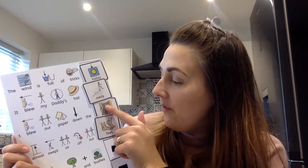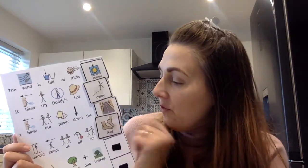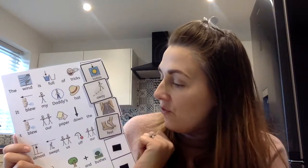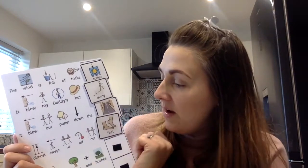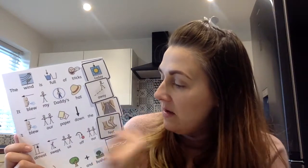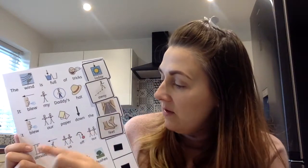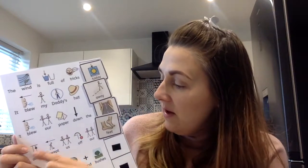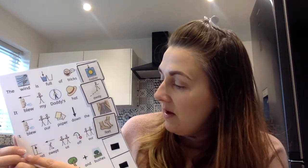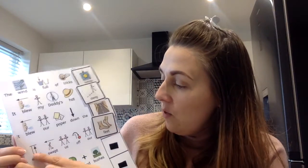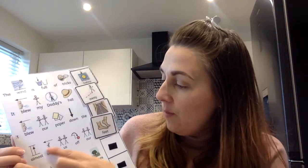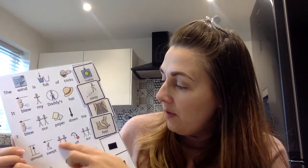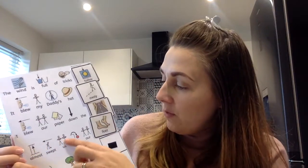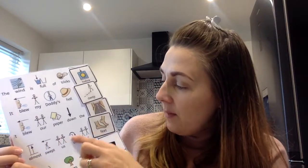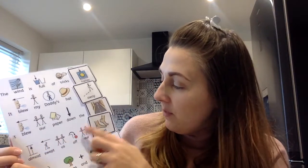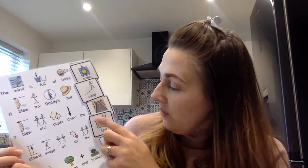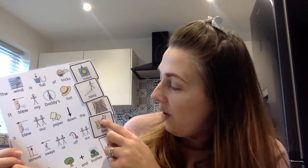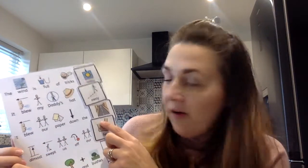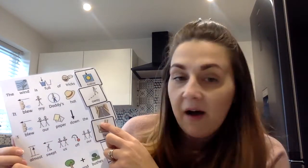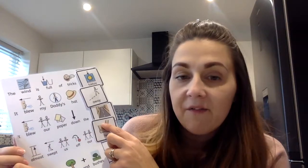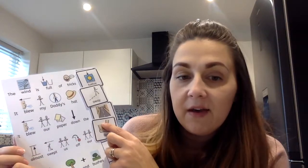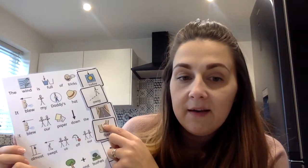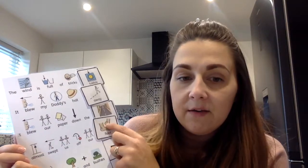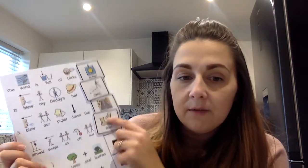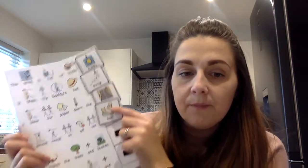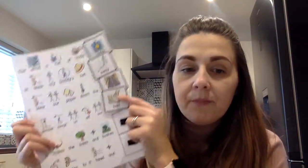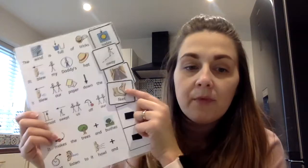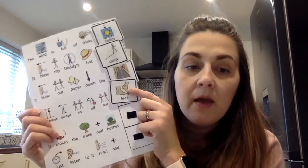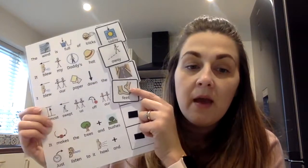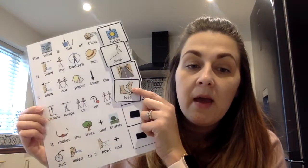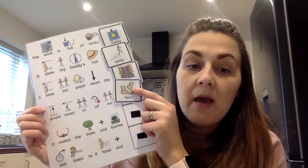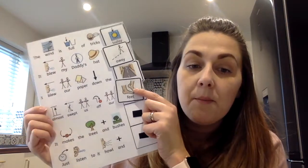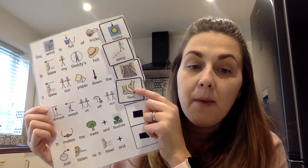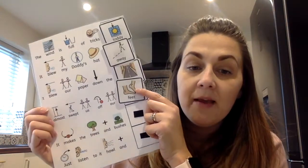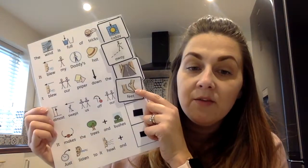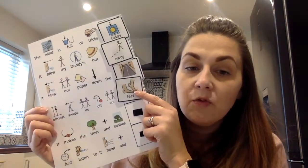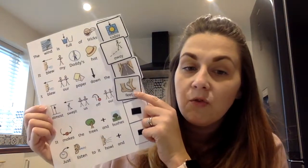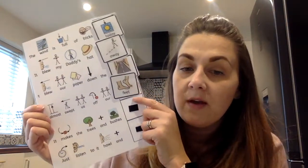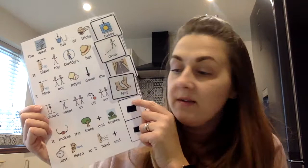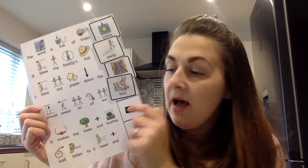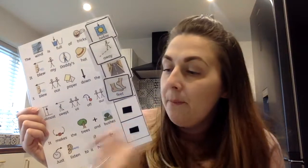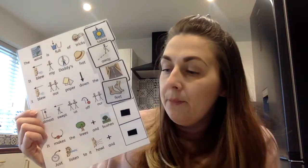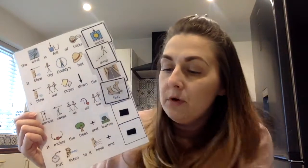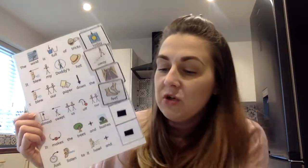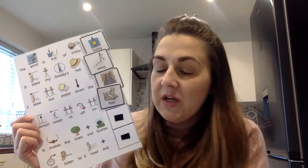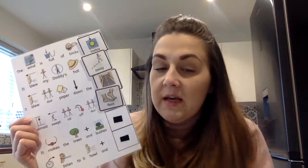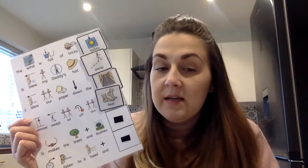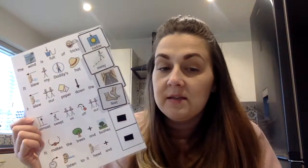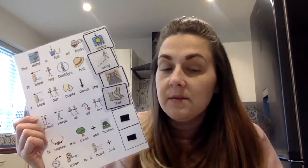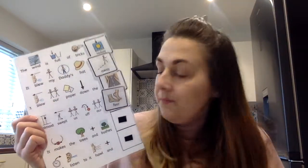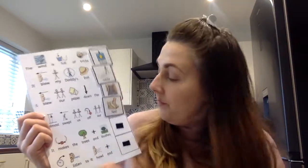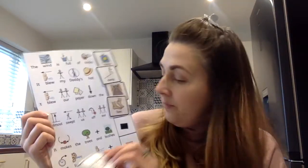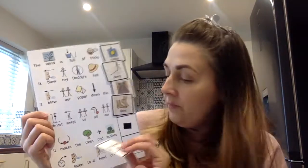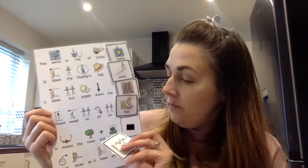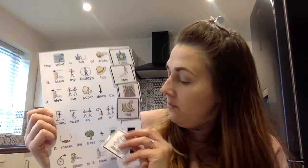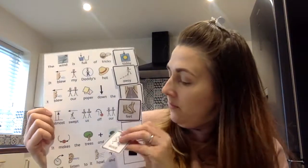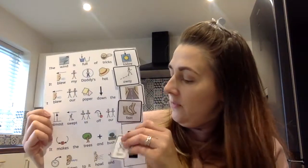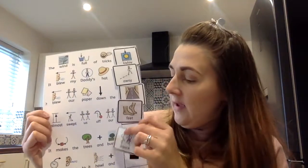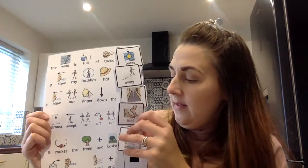the street. It almost swept us off our feet. Street. It makes the trees and bushes dance.